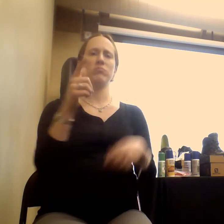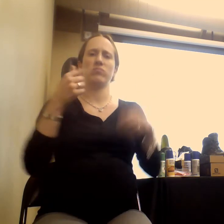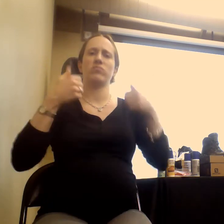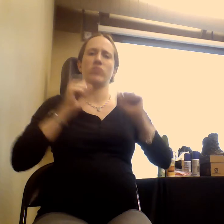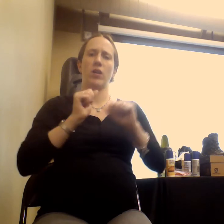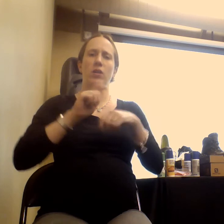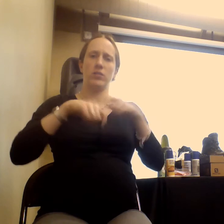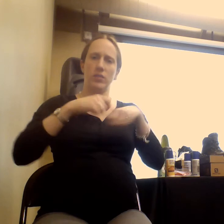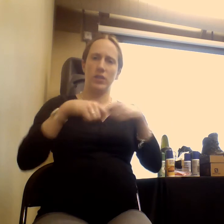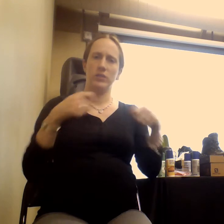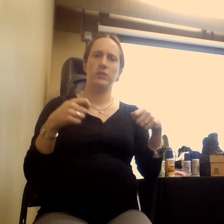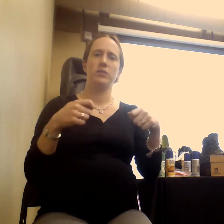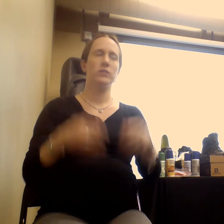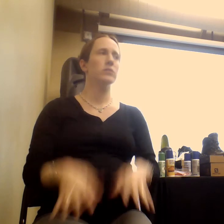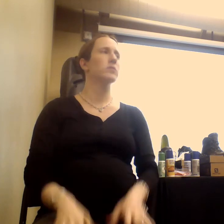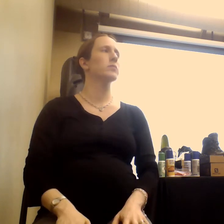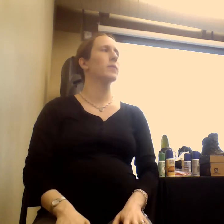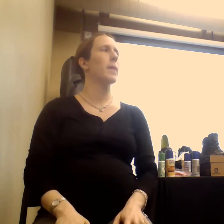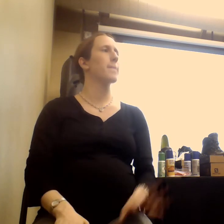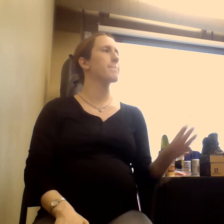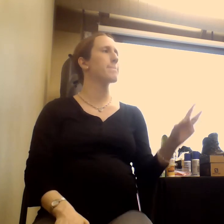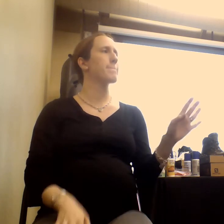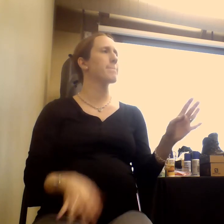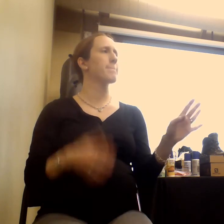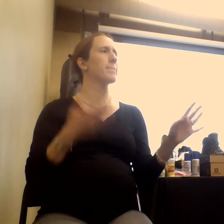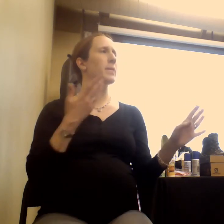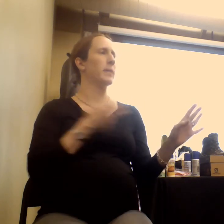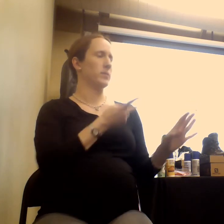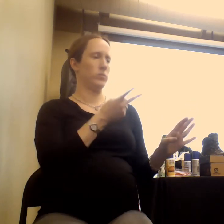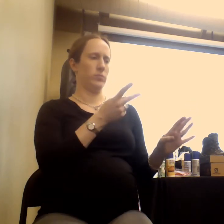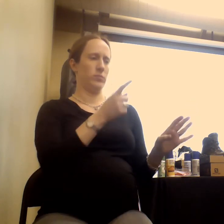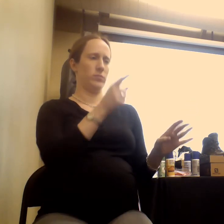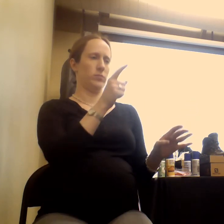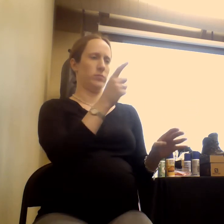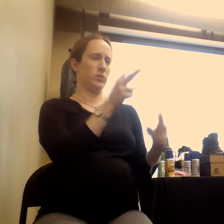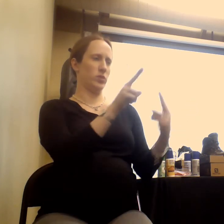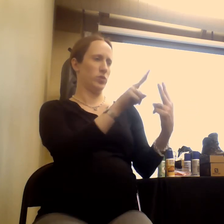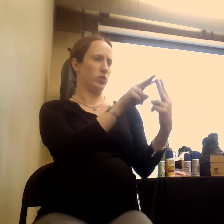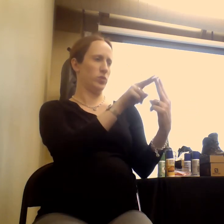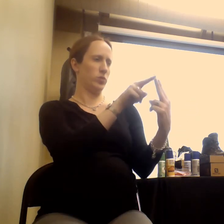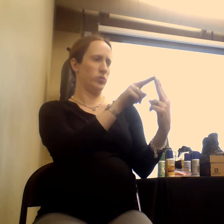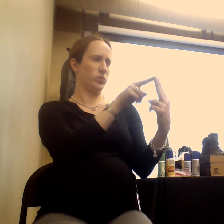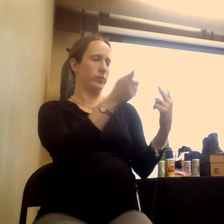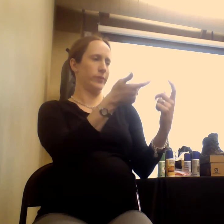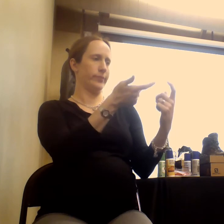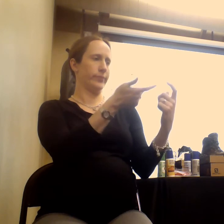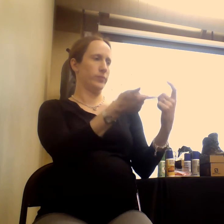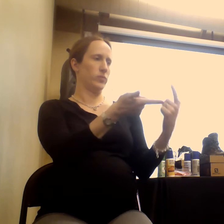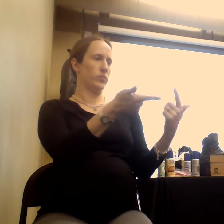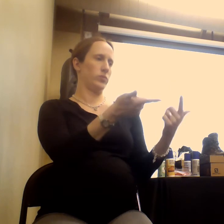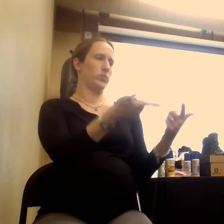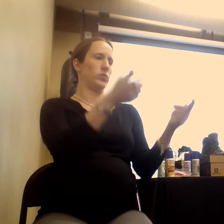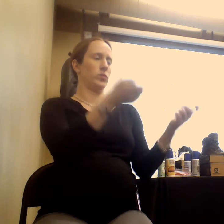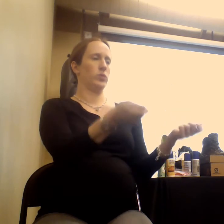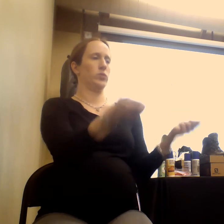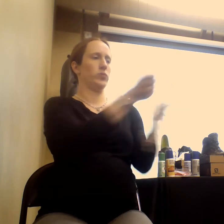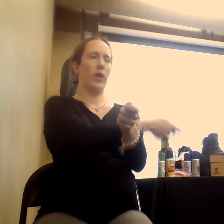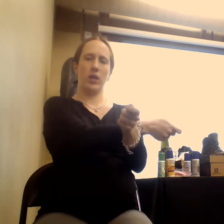fact, why don't one of you 2 trade, and we'll use your shoes? Yeah.